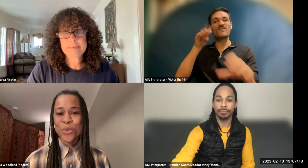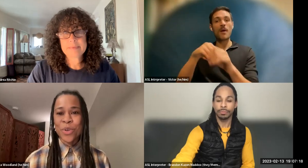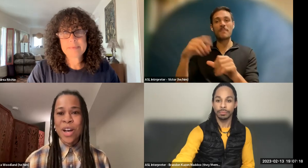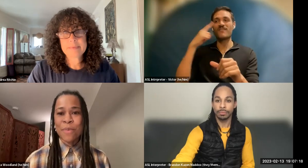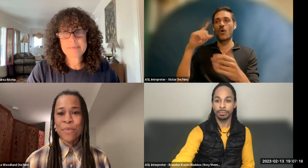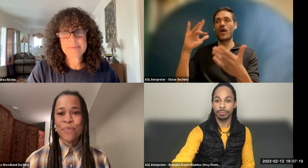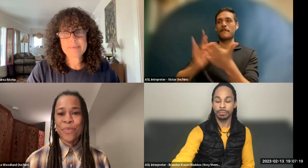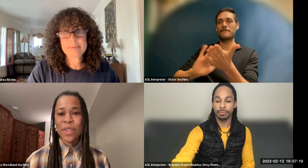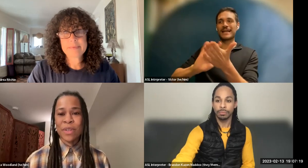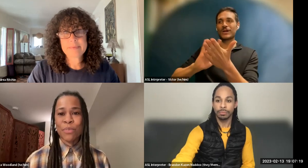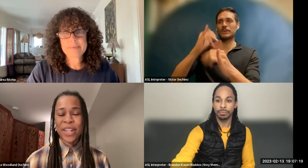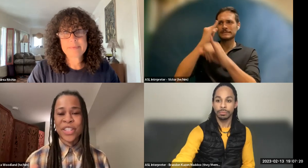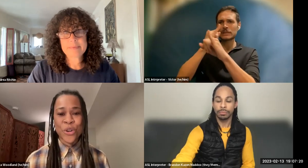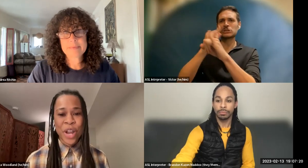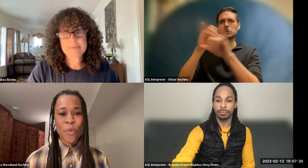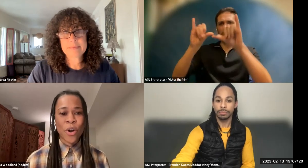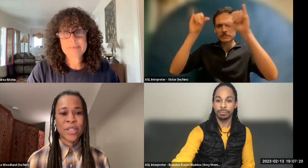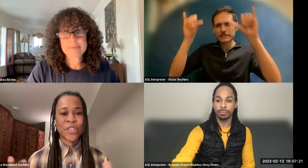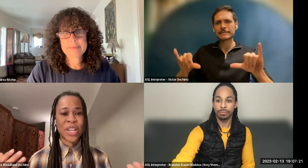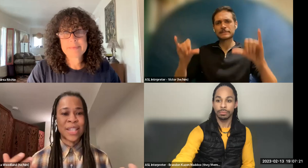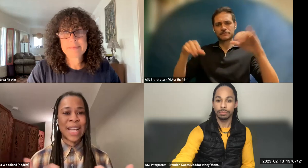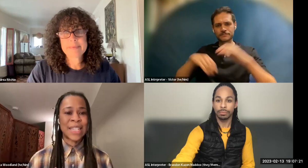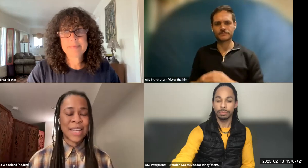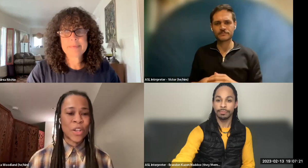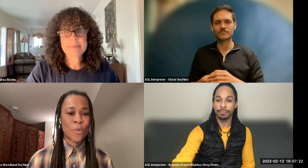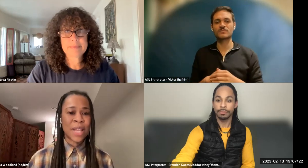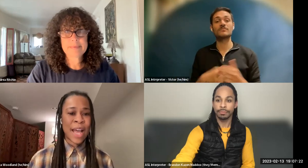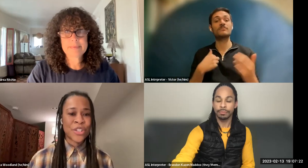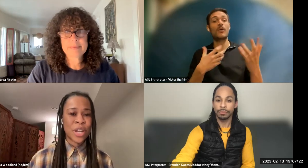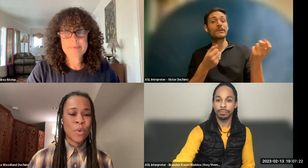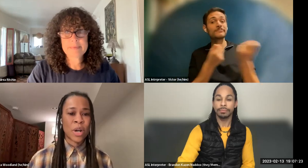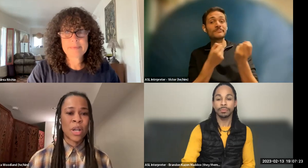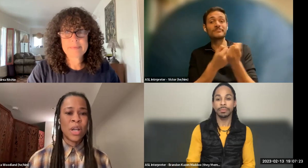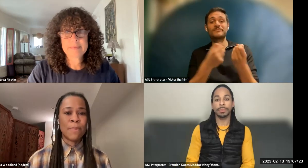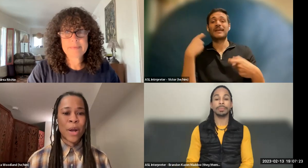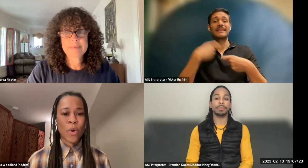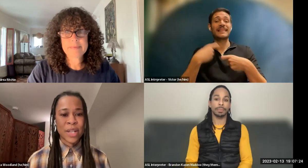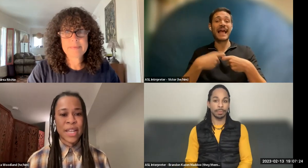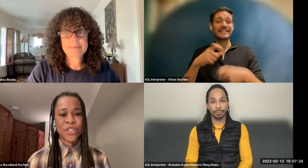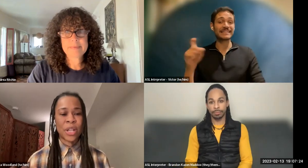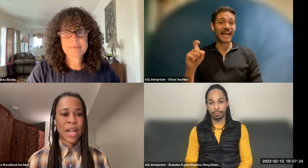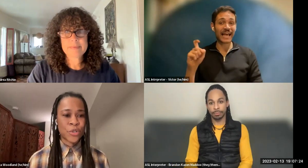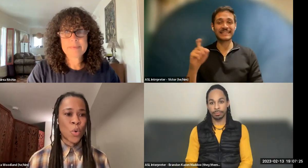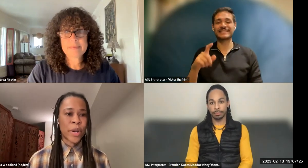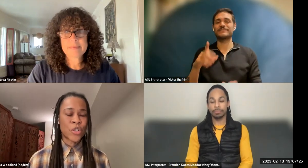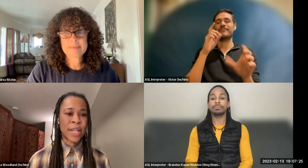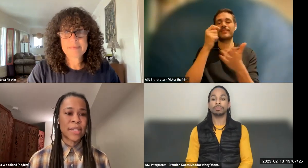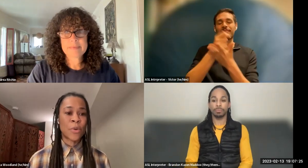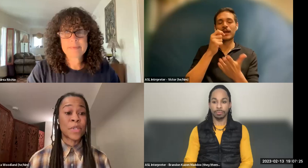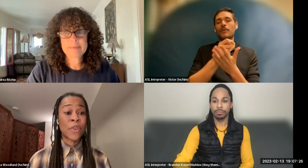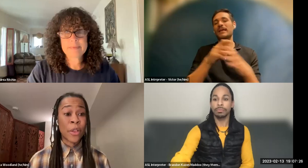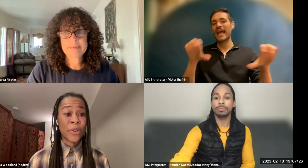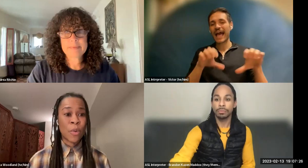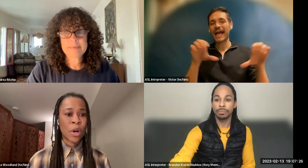out to practitioner networks such as the Latinx Therapist Action Network, my organization, the National Queer and